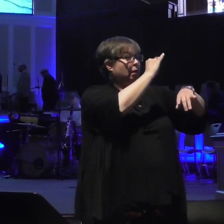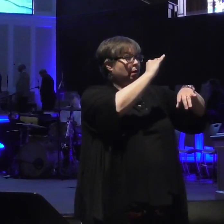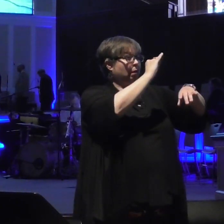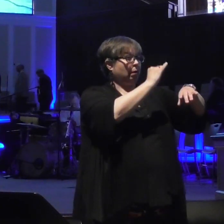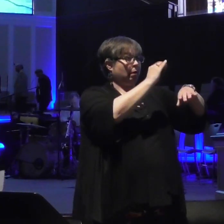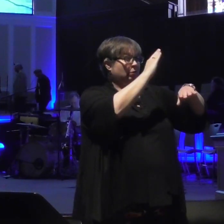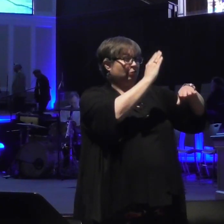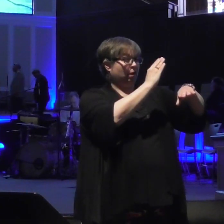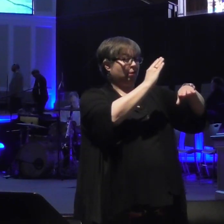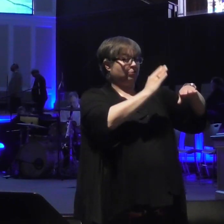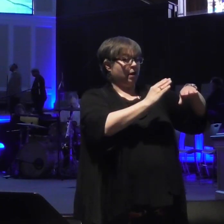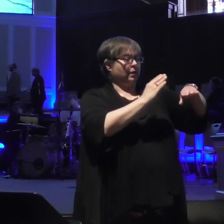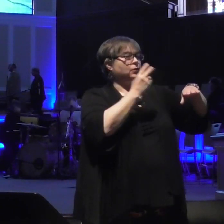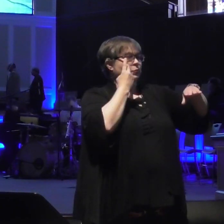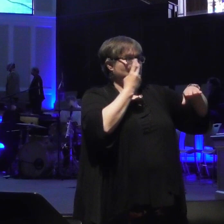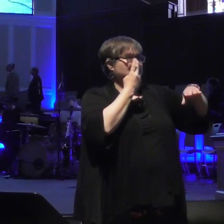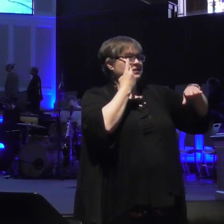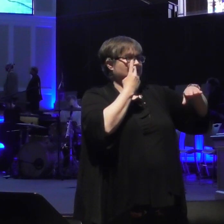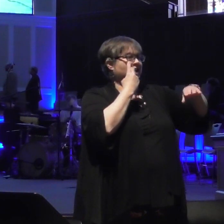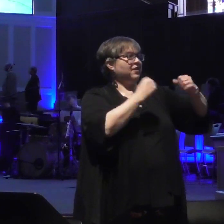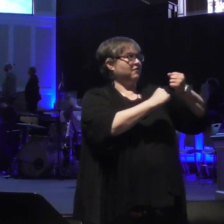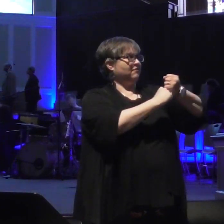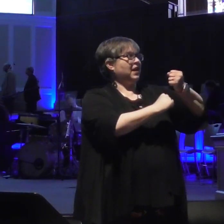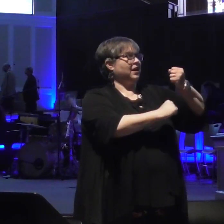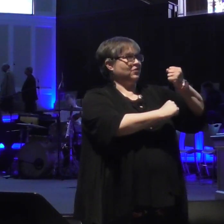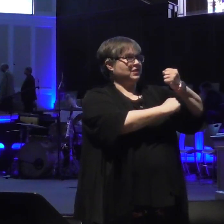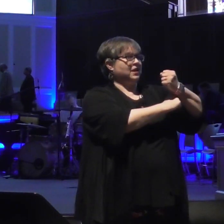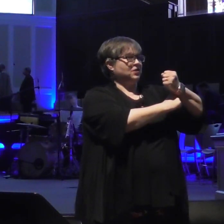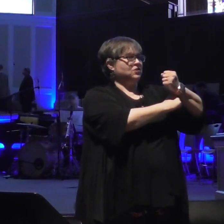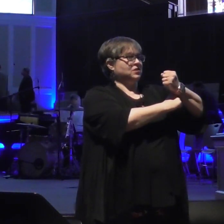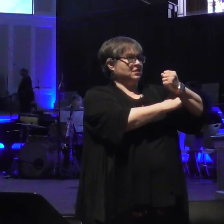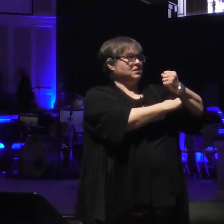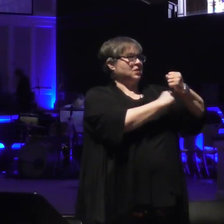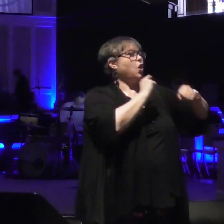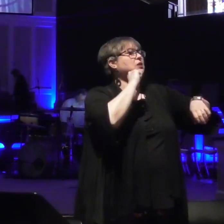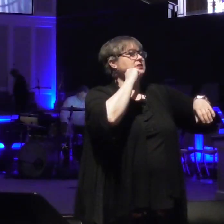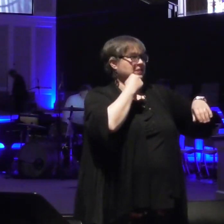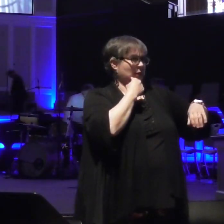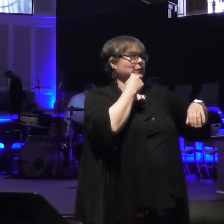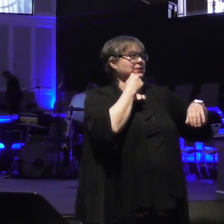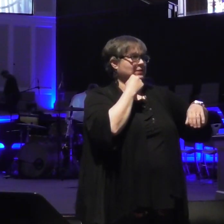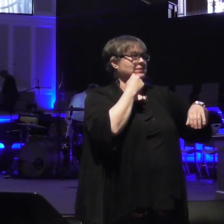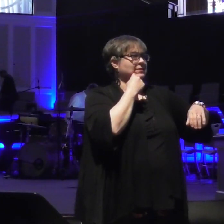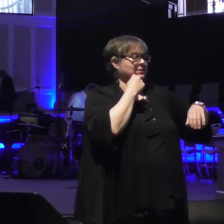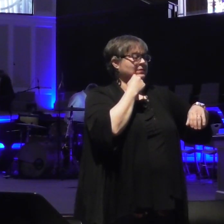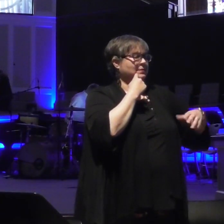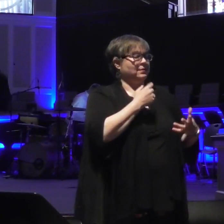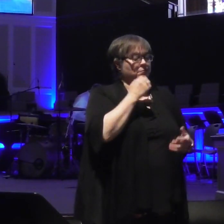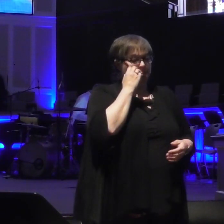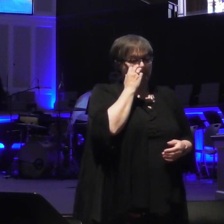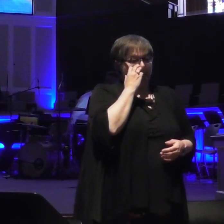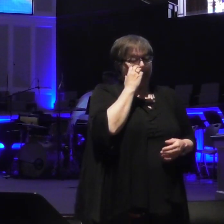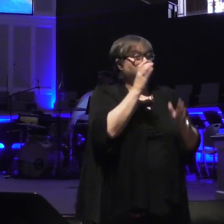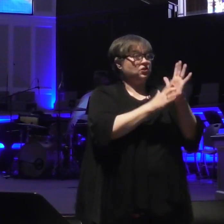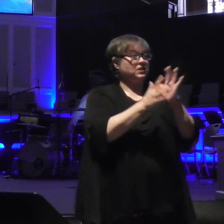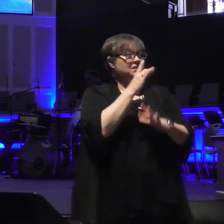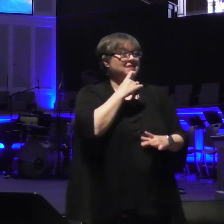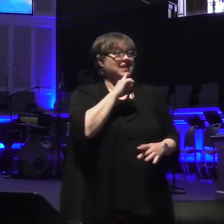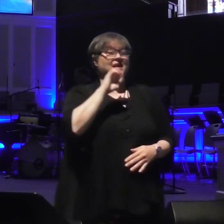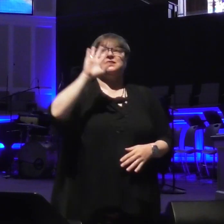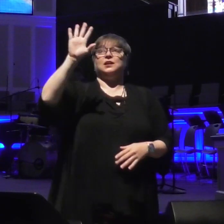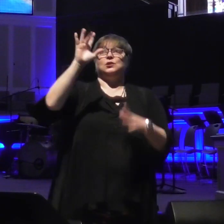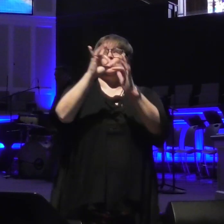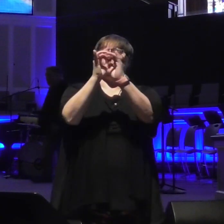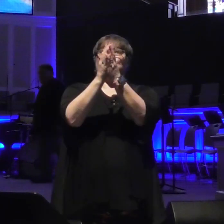of a house, the cracks in the foundation are extensive and serious. Jesus says that his words alone are